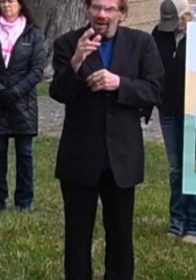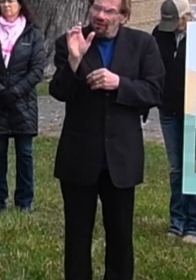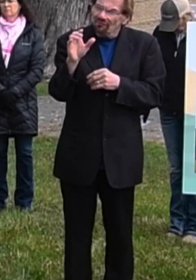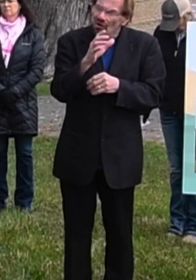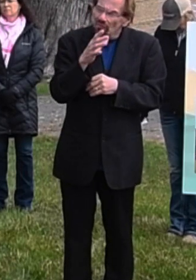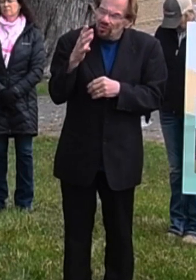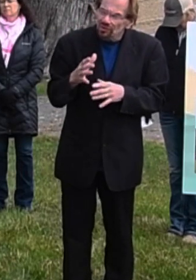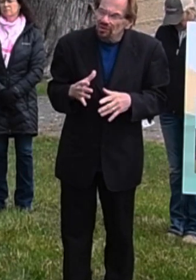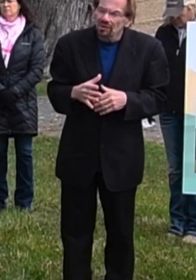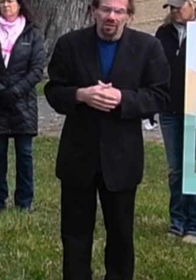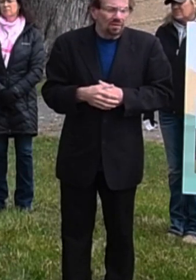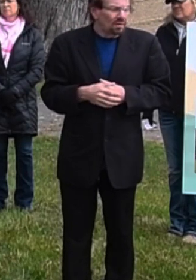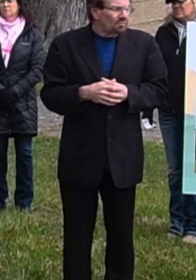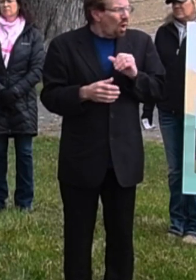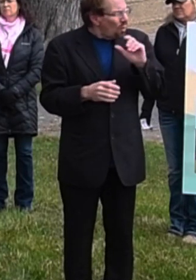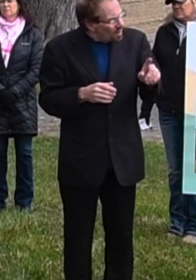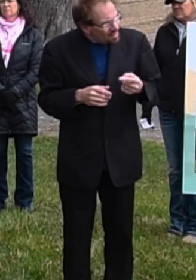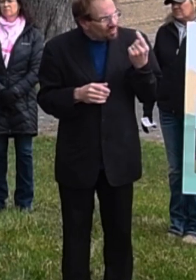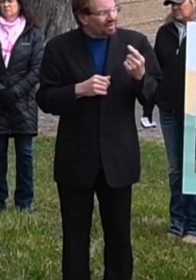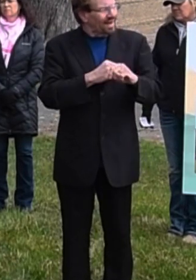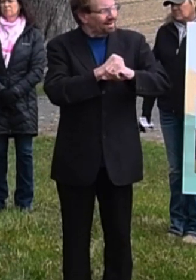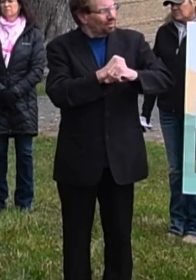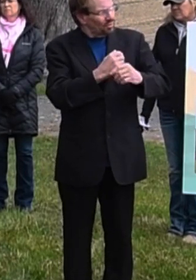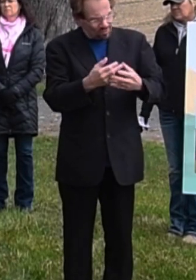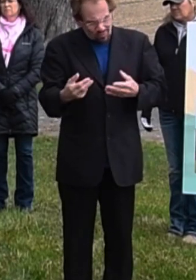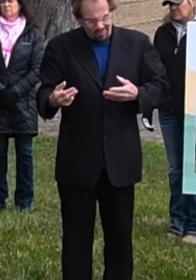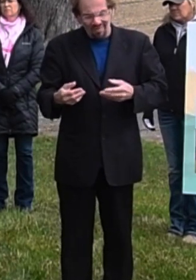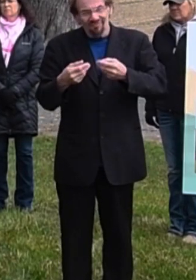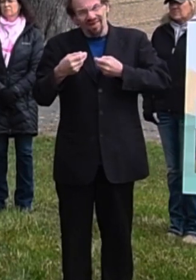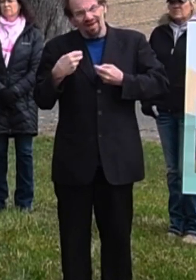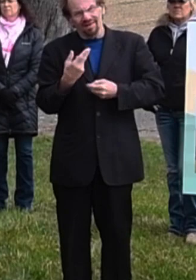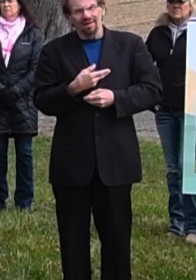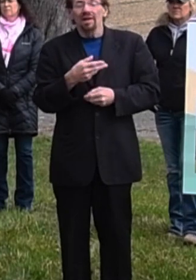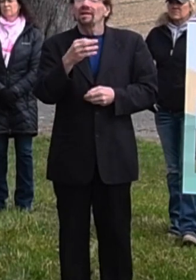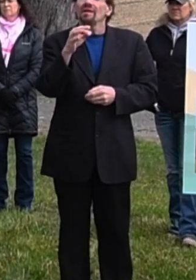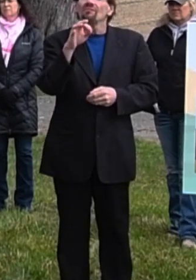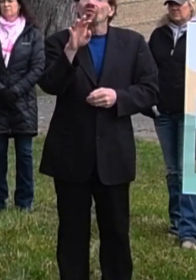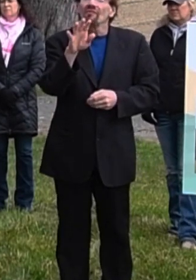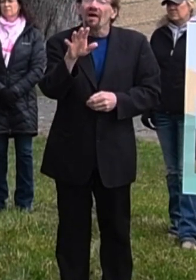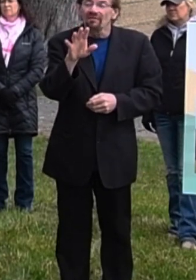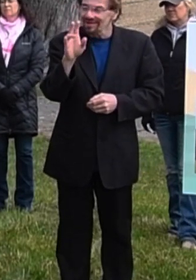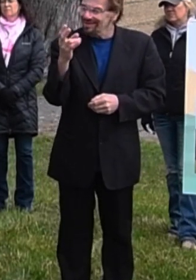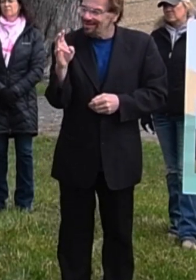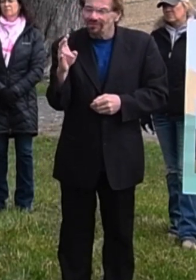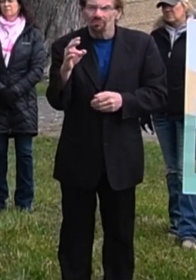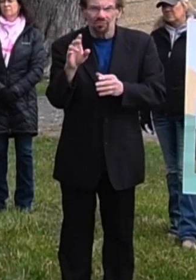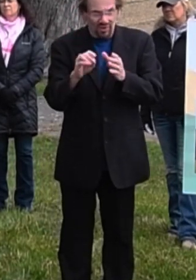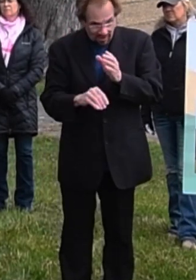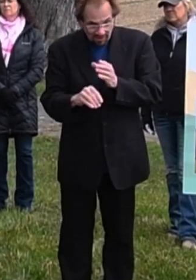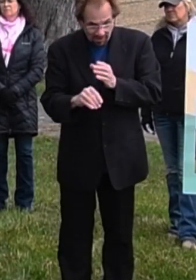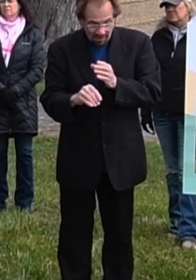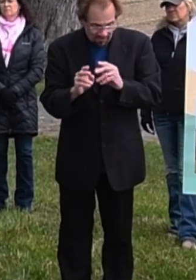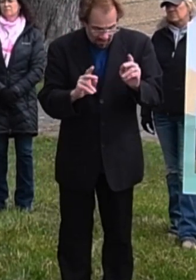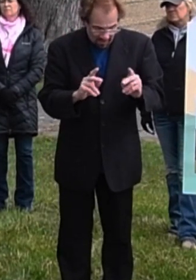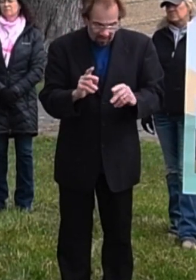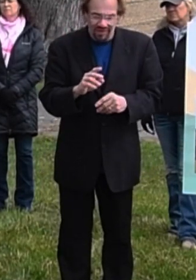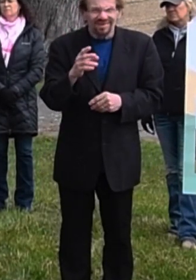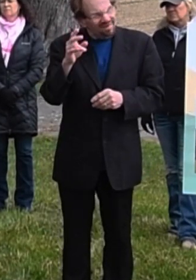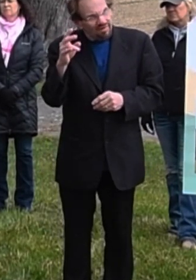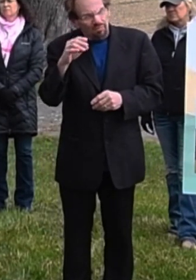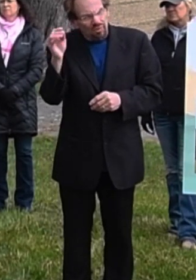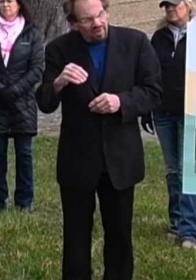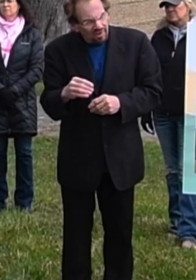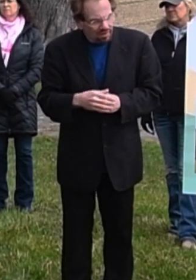not only protecting our resources, but also feeding us all. In 1945, approximately 17% of the population was involved in